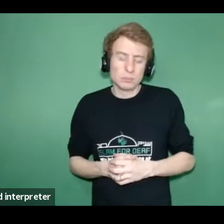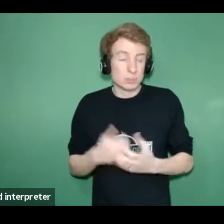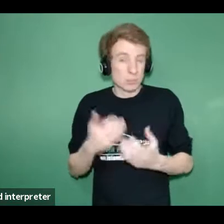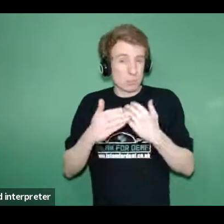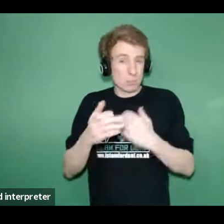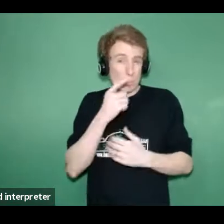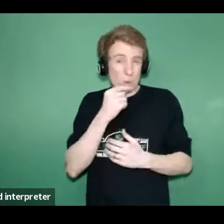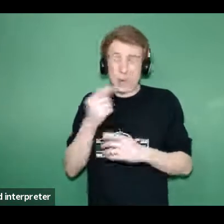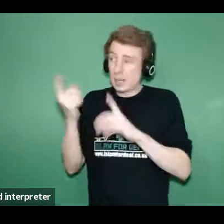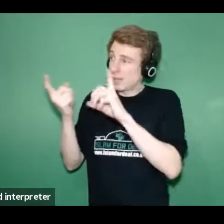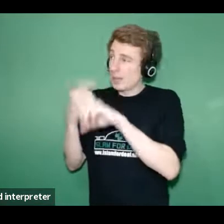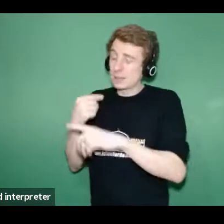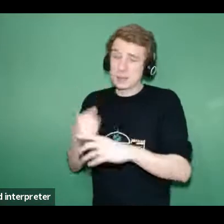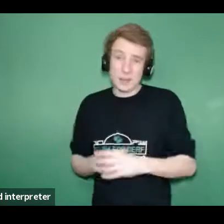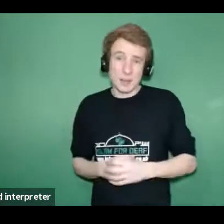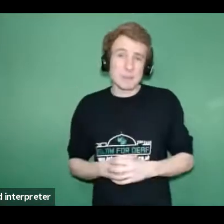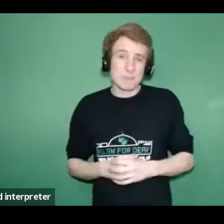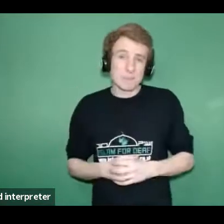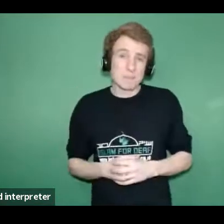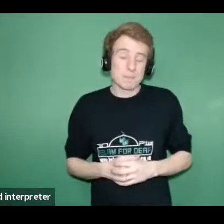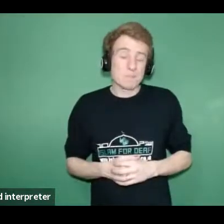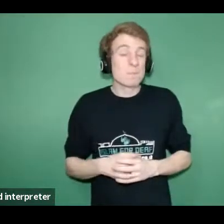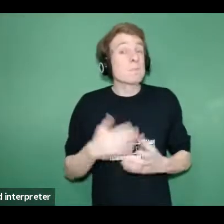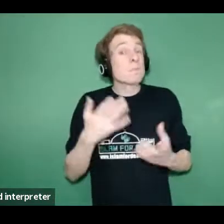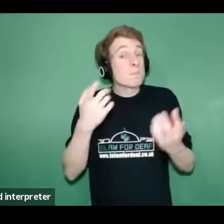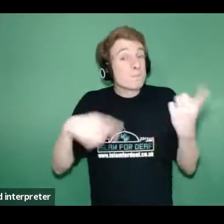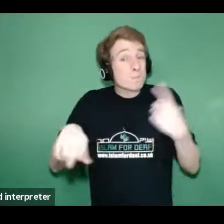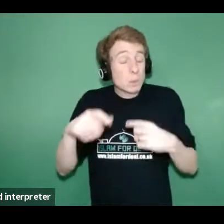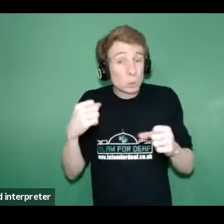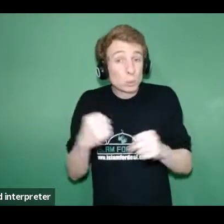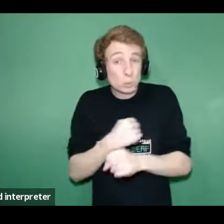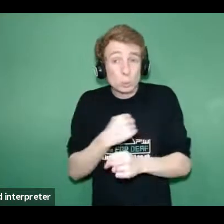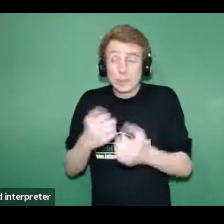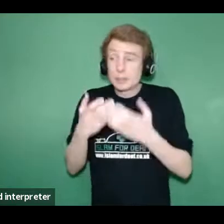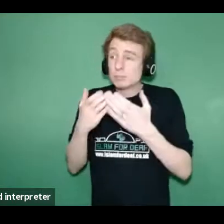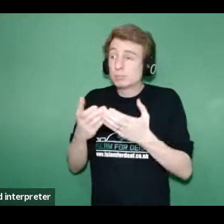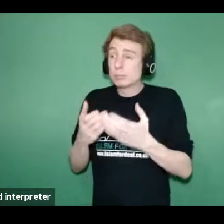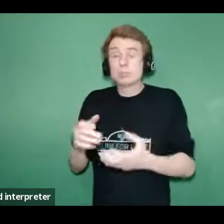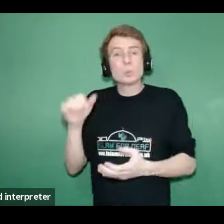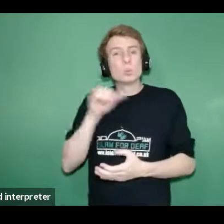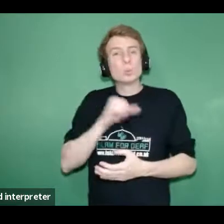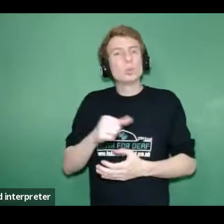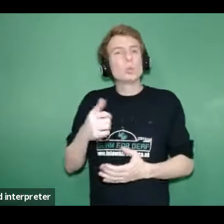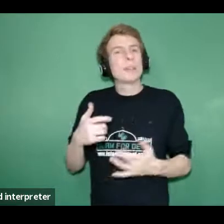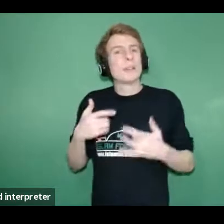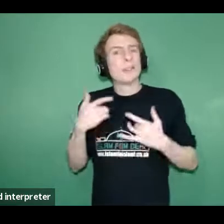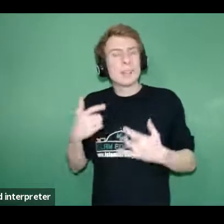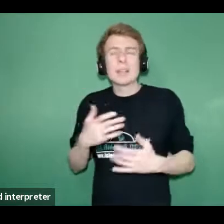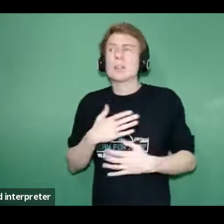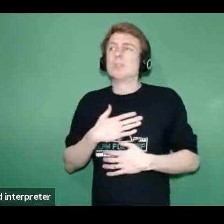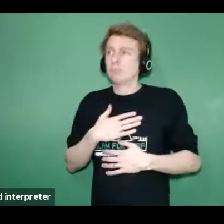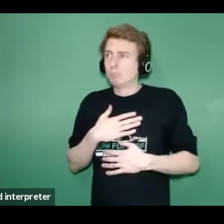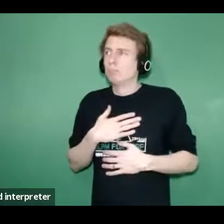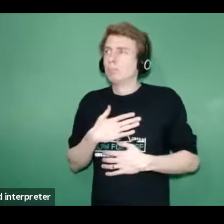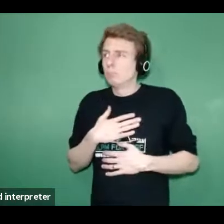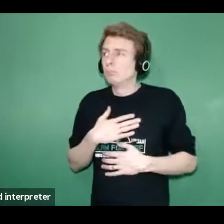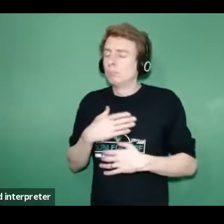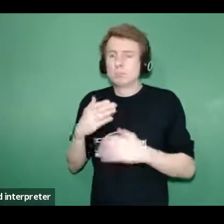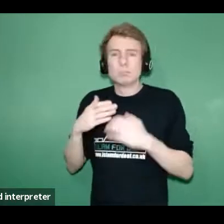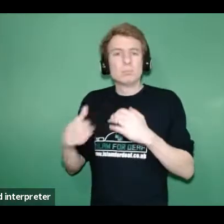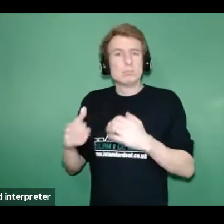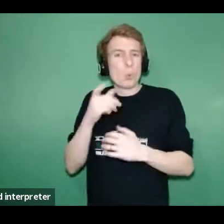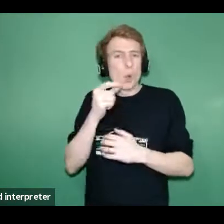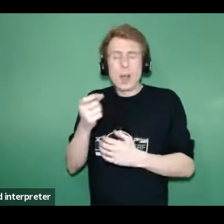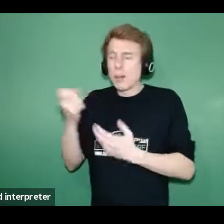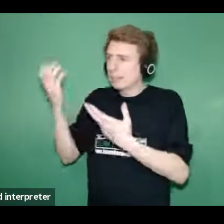for themselves, that Allah increases them in faith and accepts from them, that He gives them establishment upon His religion.